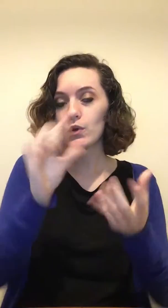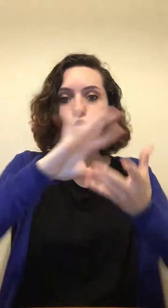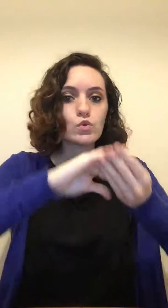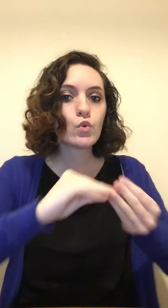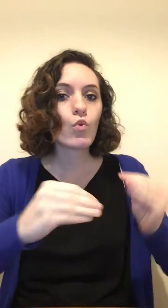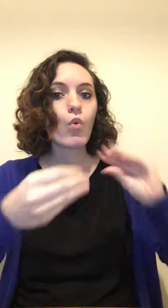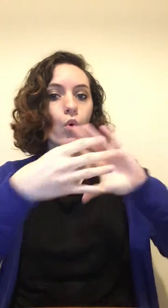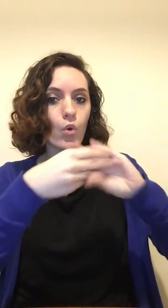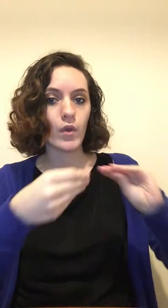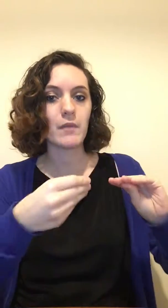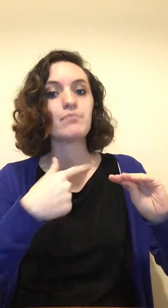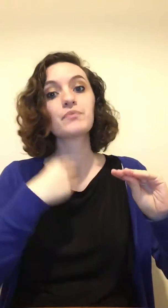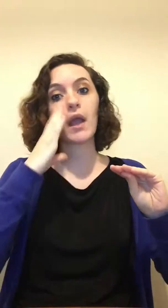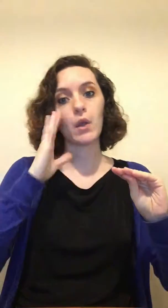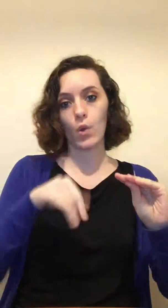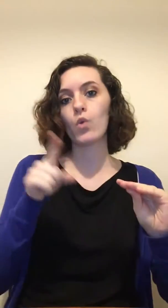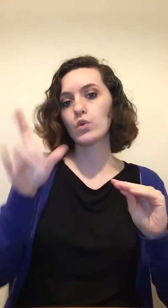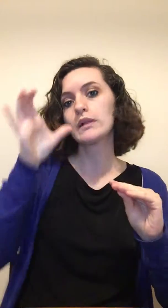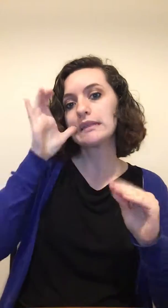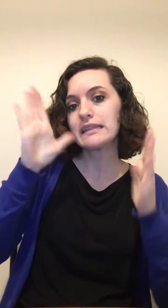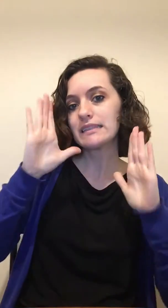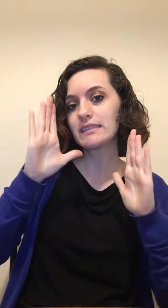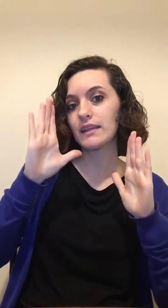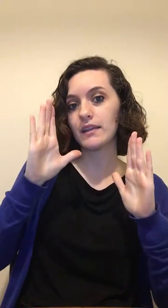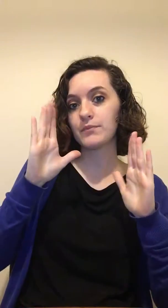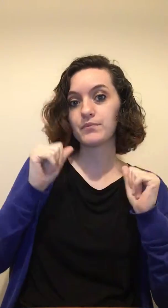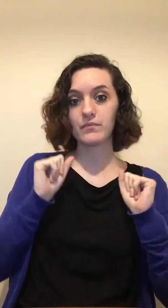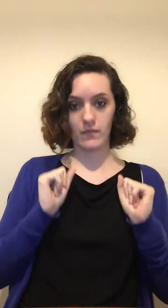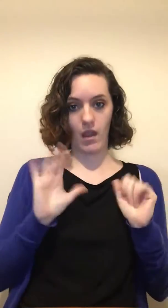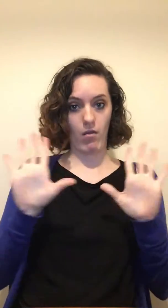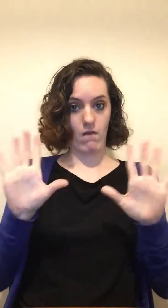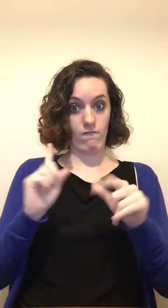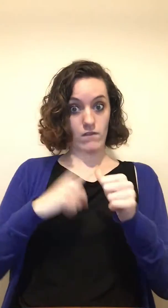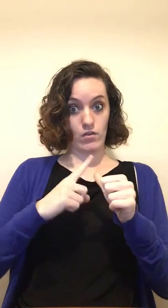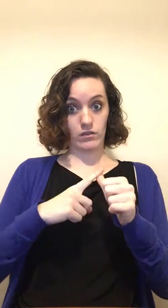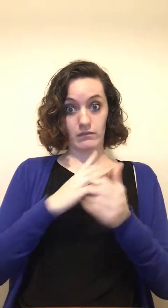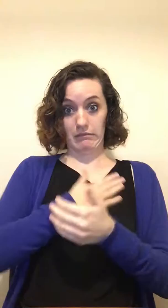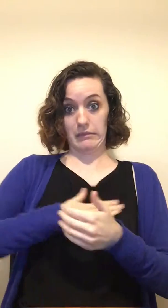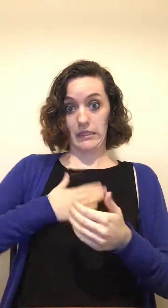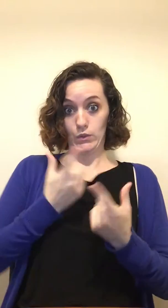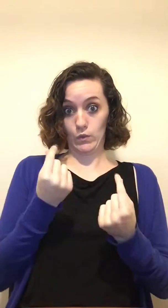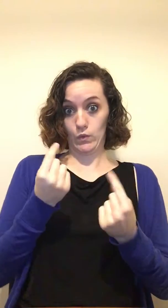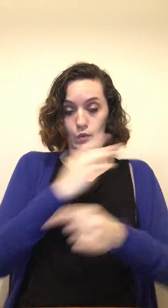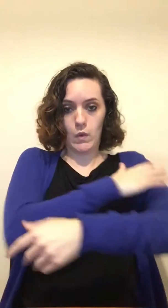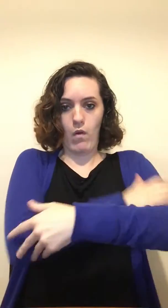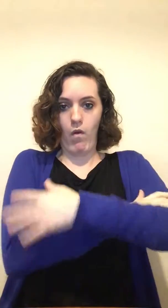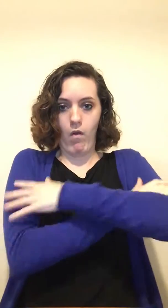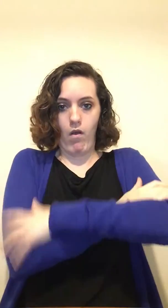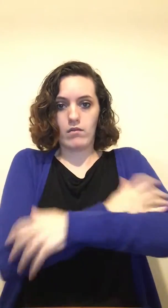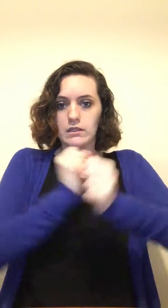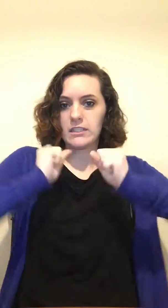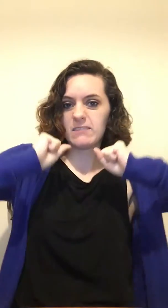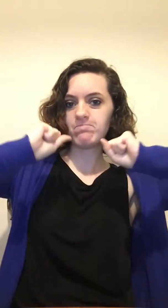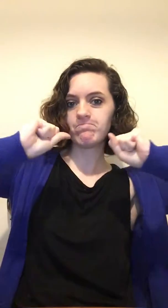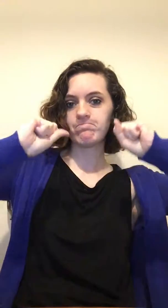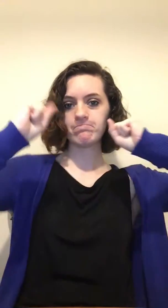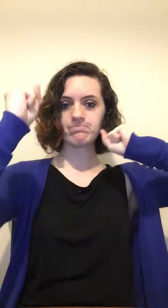are listening. Okay, now before we do that, can you all please stretch your arms like this? Everybody, please. Remember, all